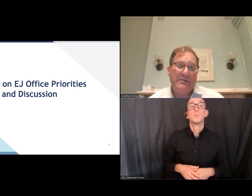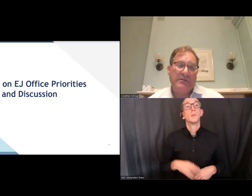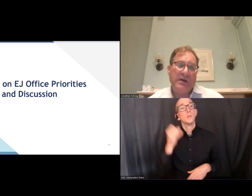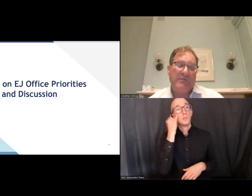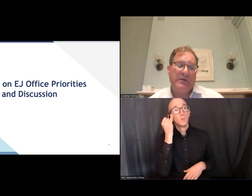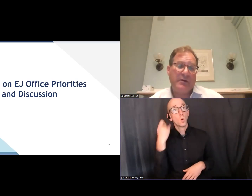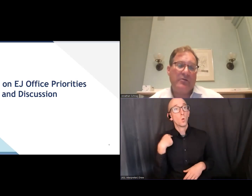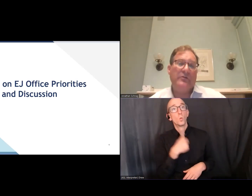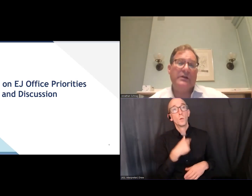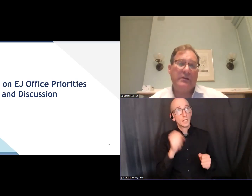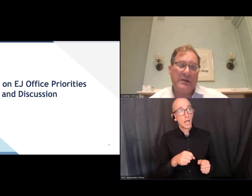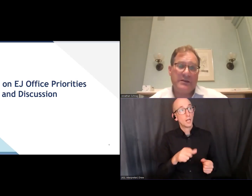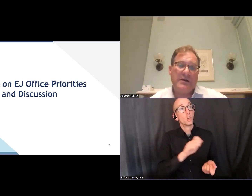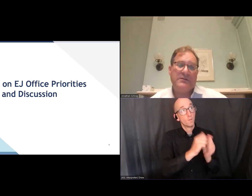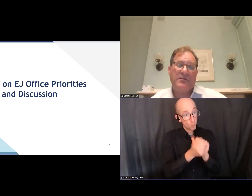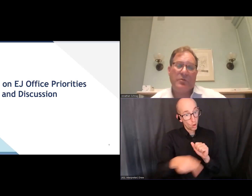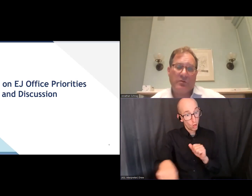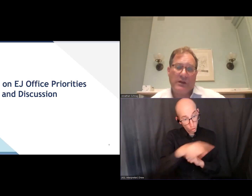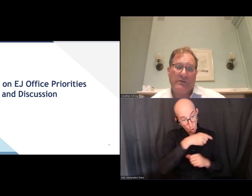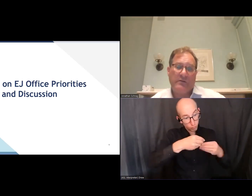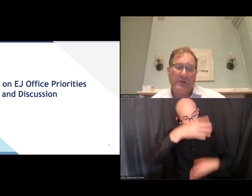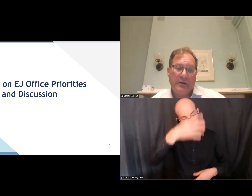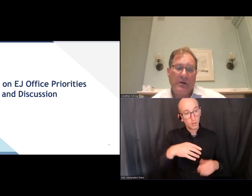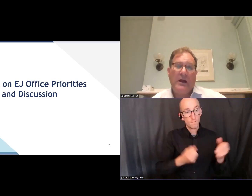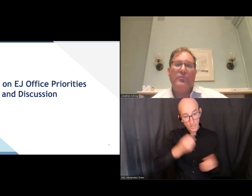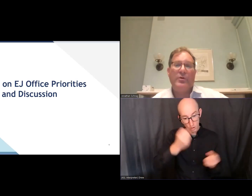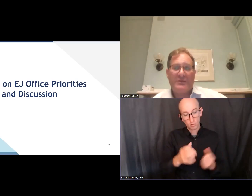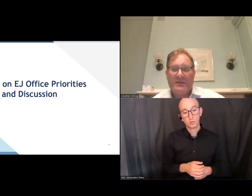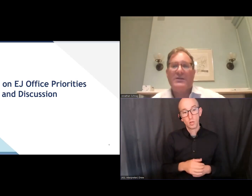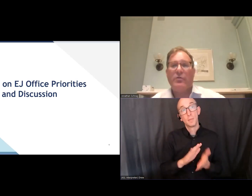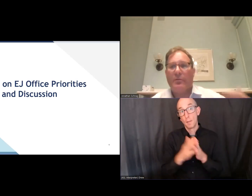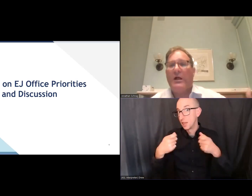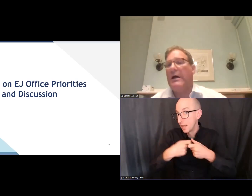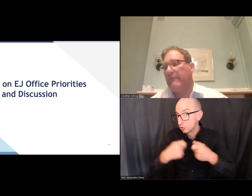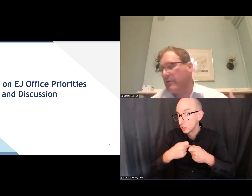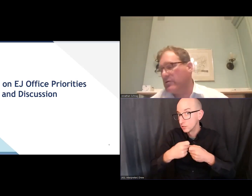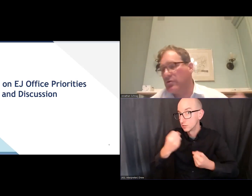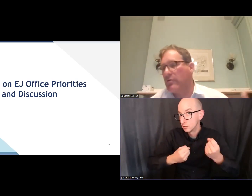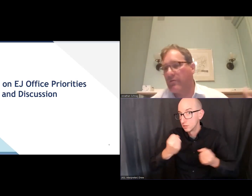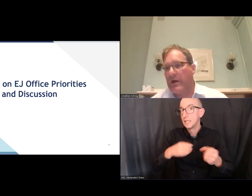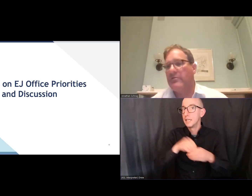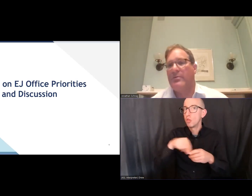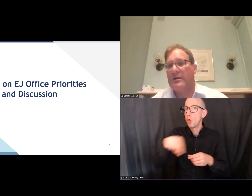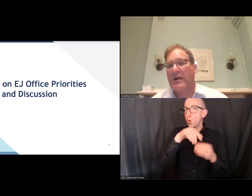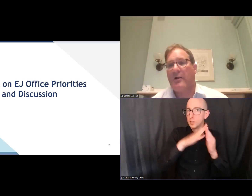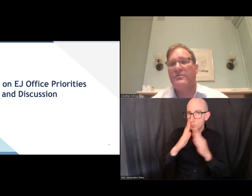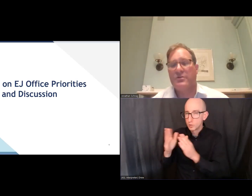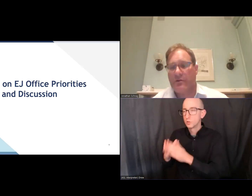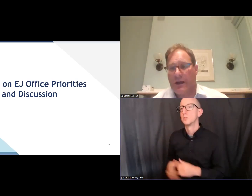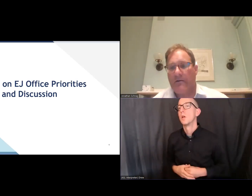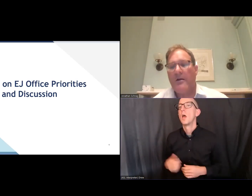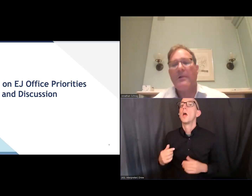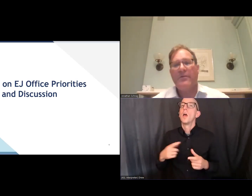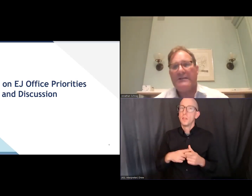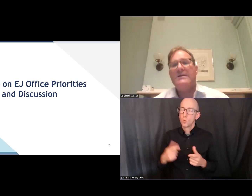these kinds of heavy vehicles in these kinds of communities? And we would seek to apply for $200 or $300 million to